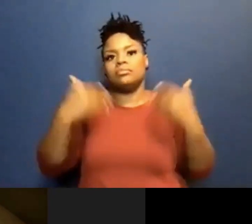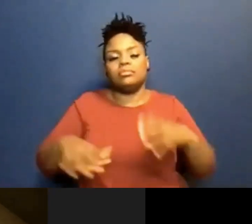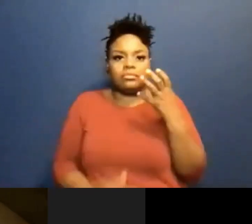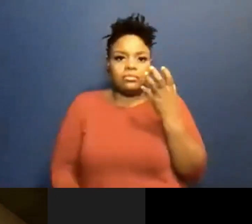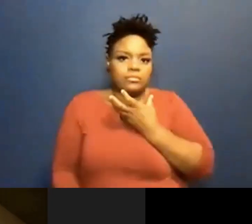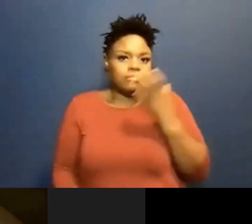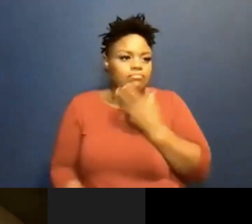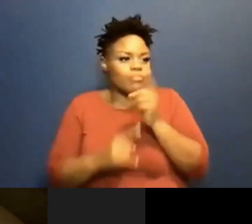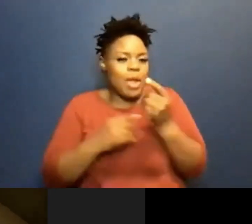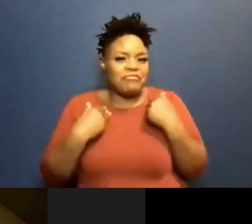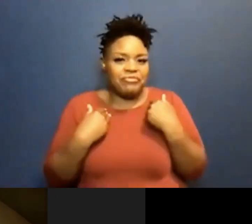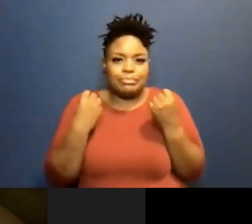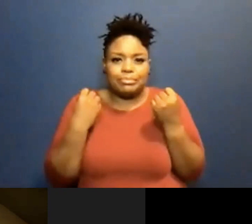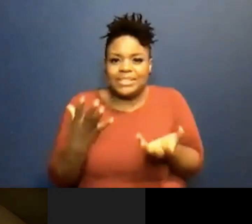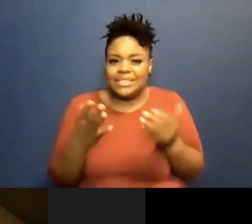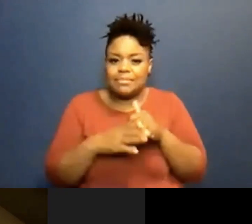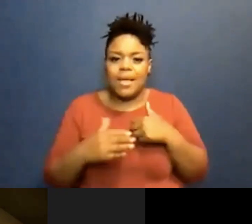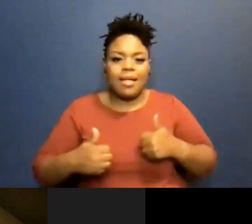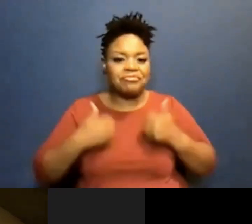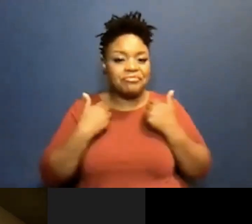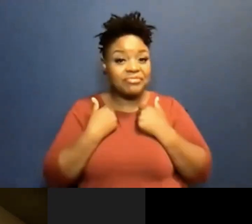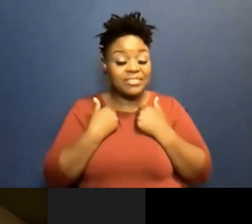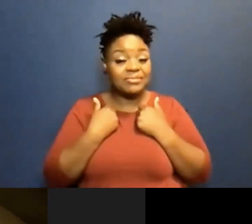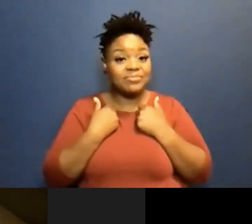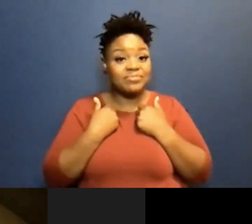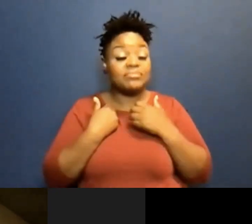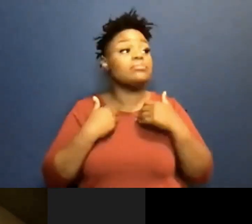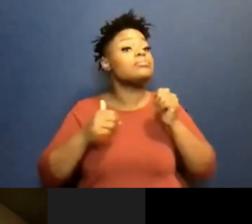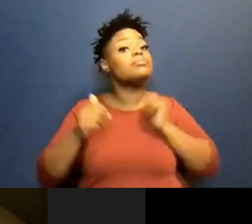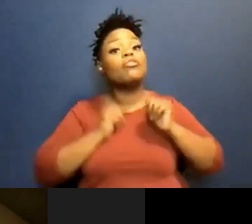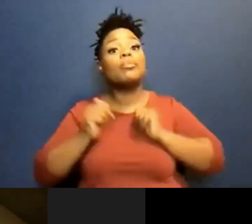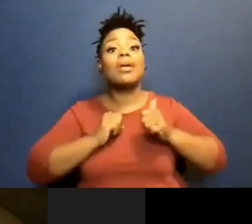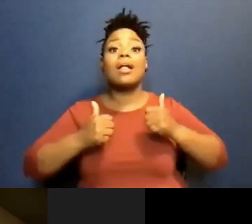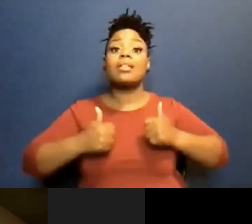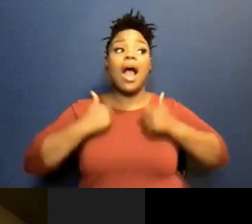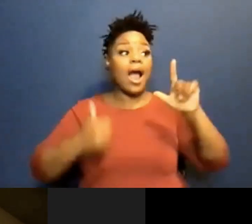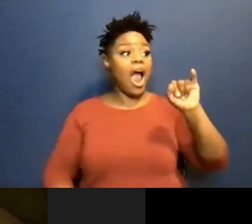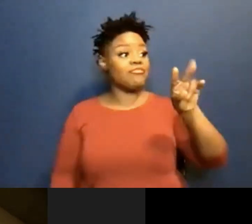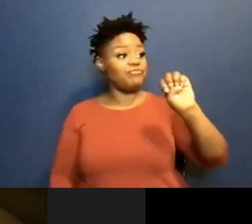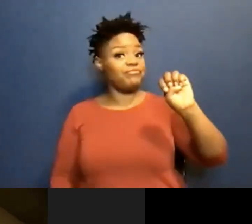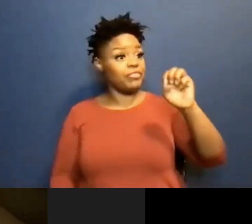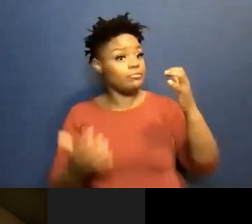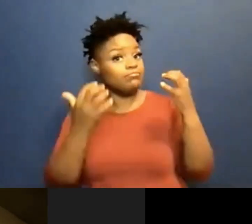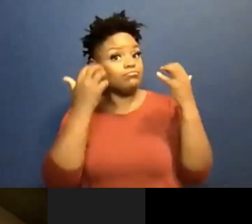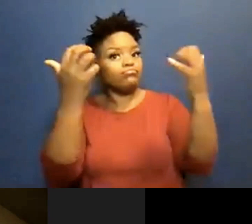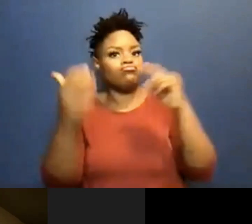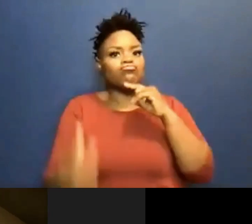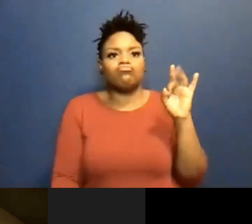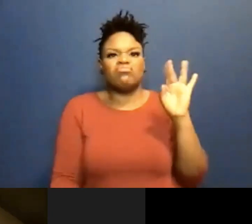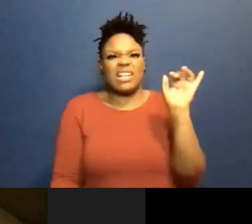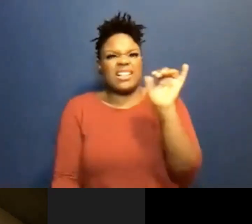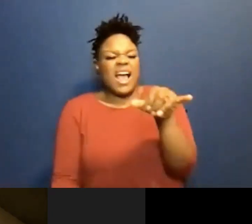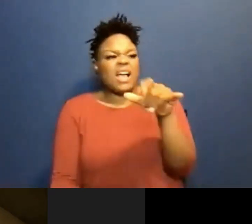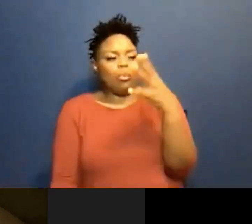But for me, performing live is really such a beautiful and powerful experience every time I